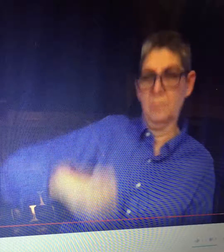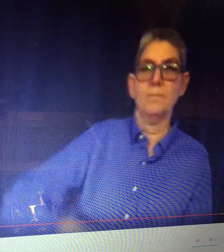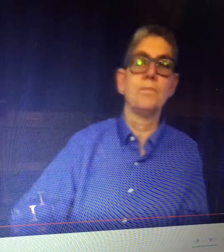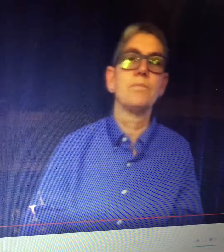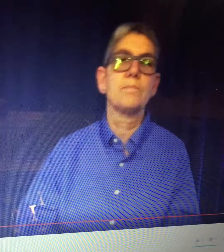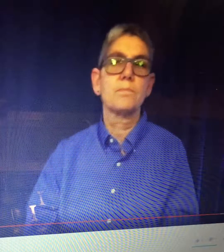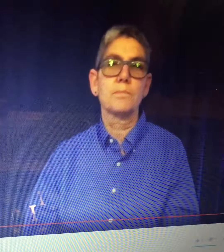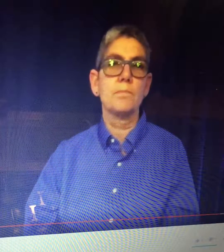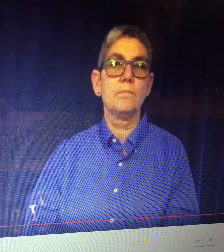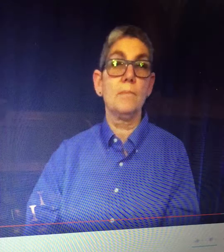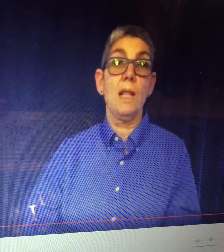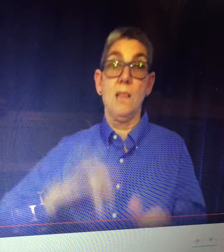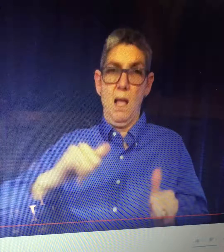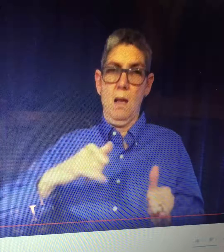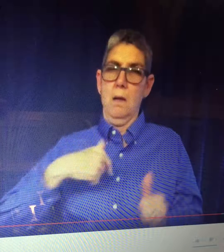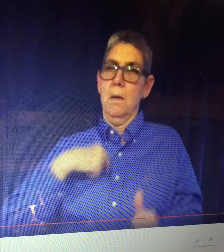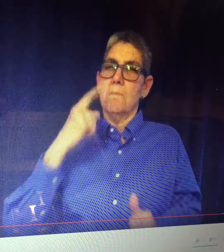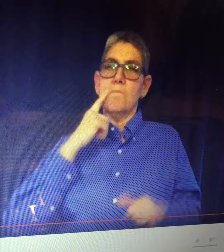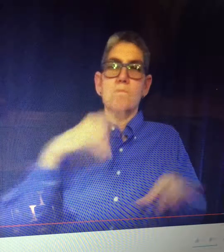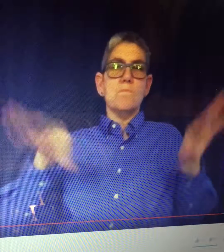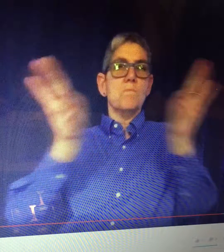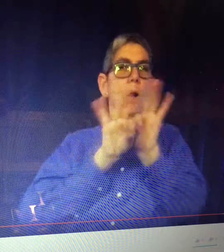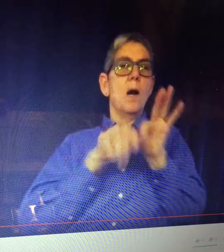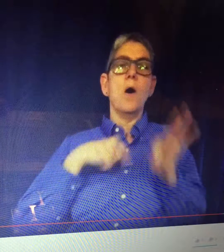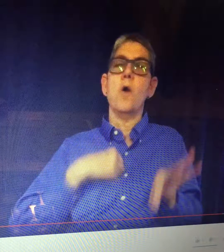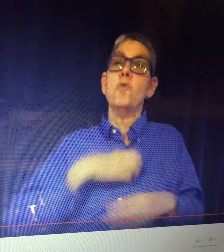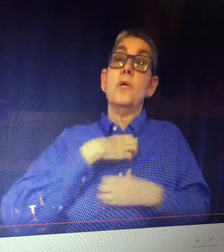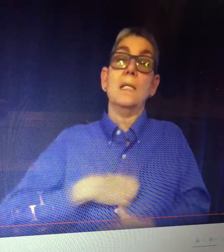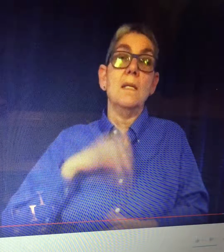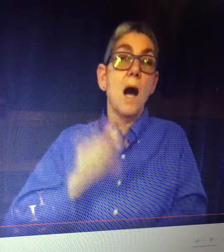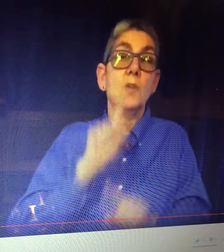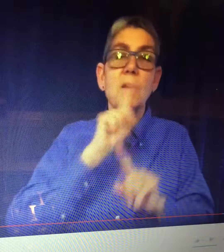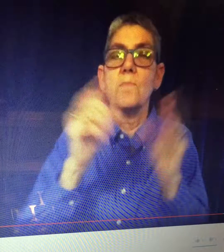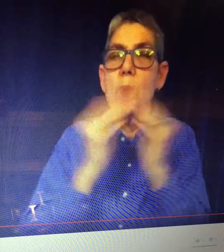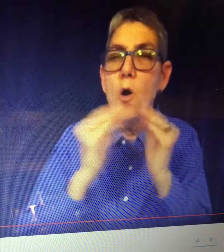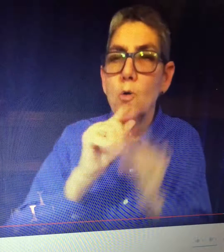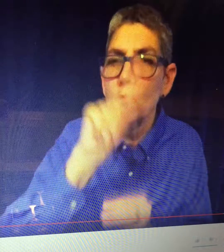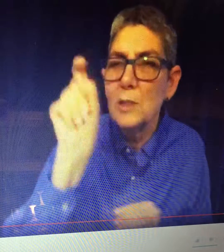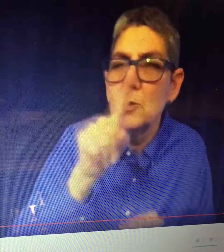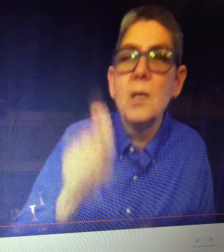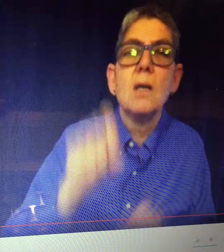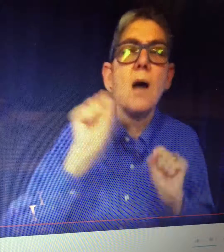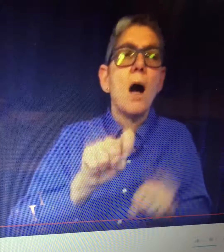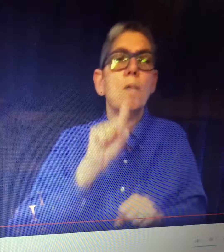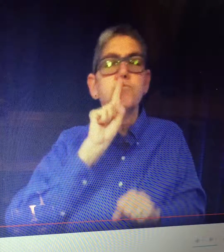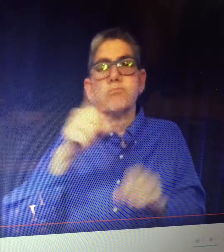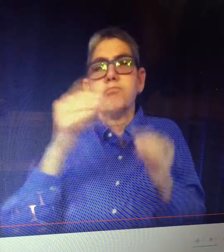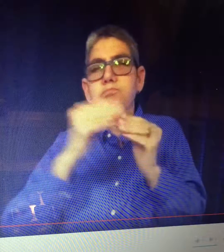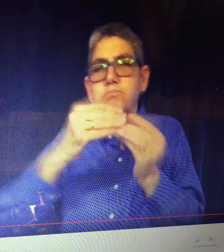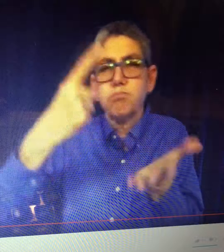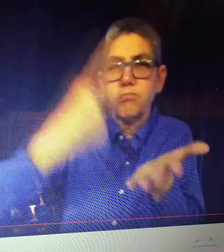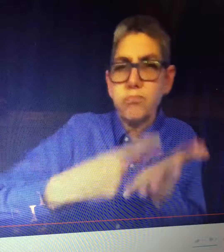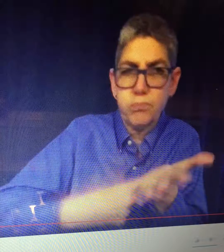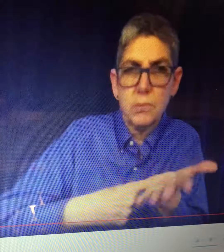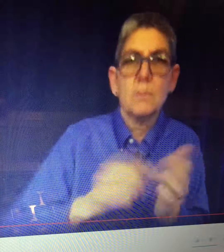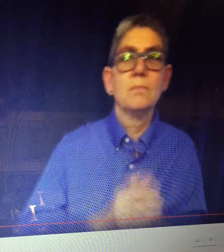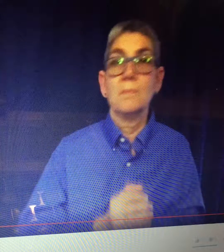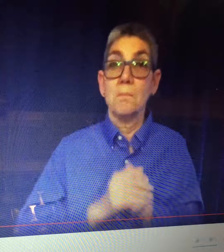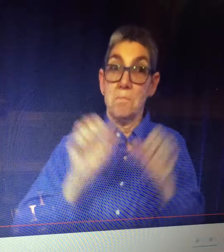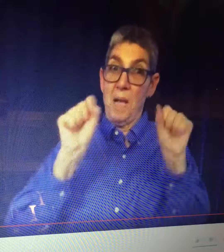as much as you want and you can resist the movement, but they're not going to be the same. So what's very important is that my wish for you is that you